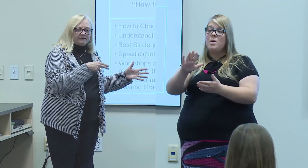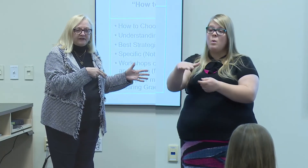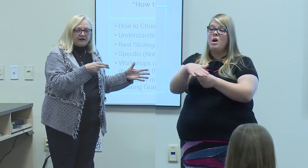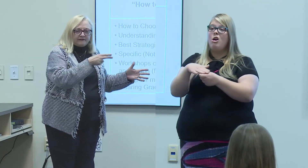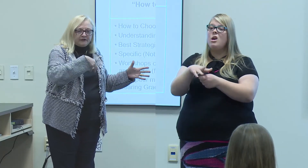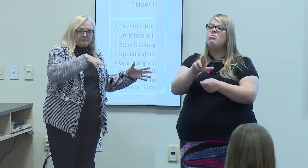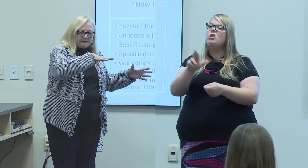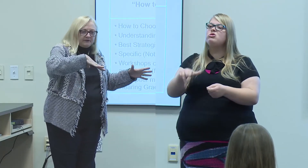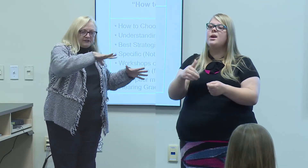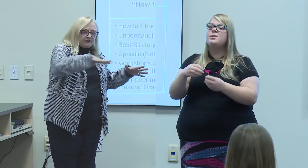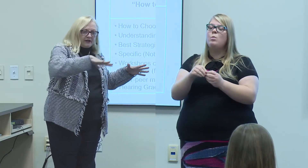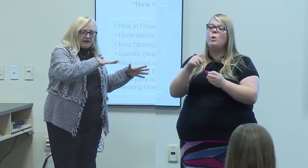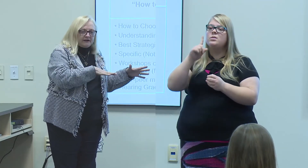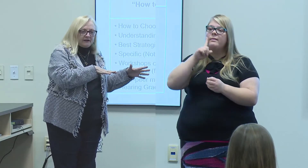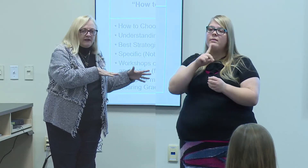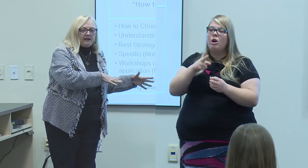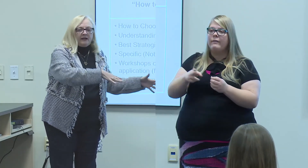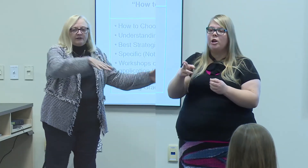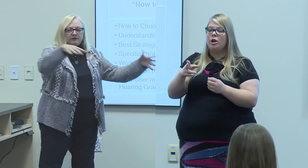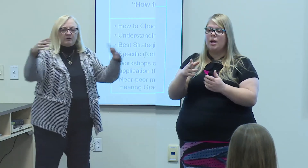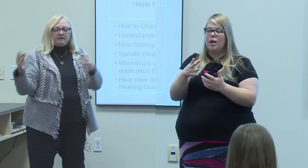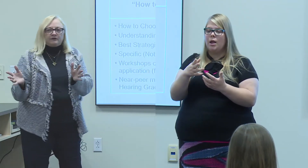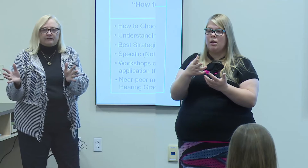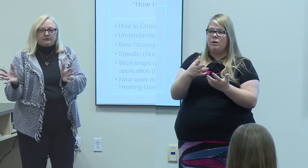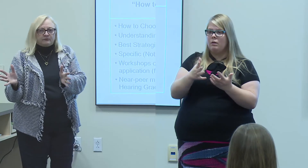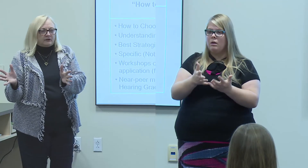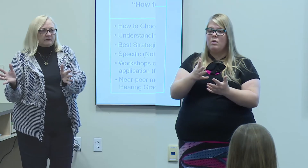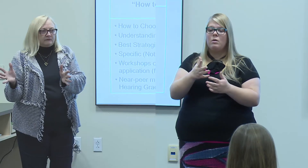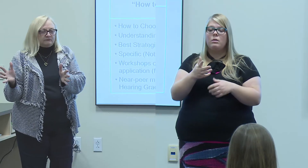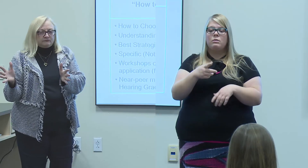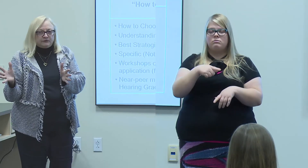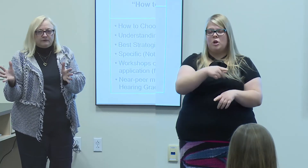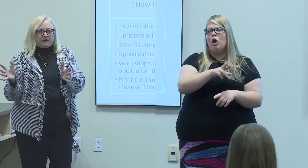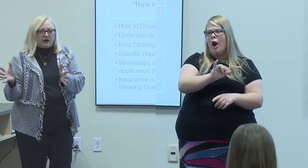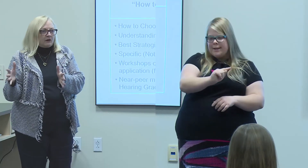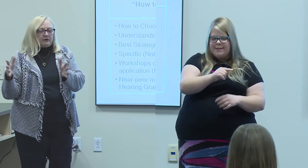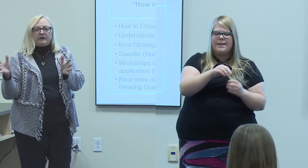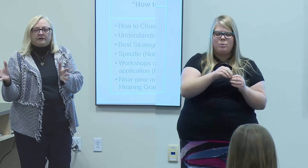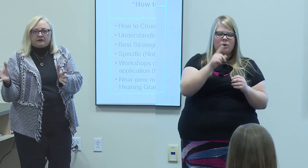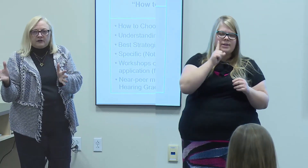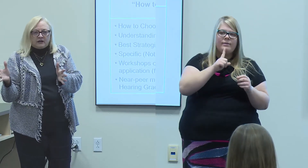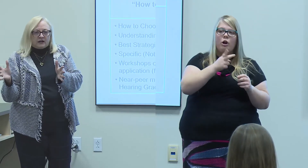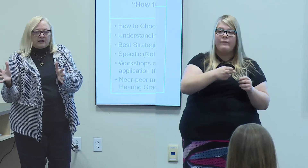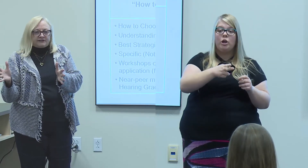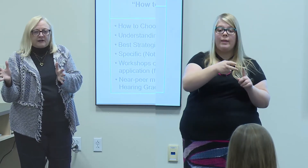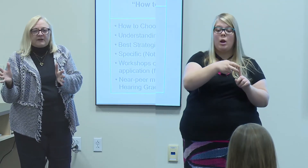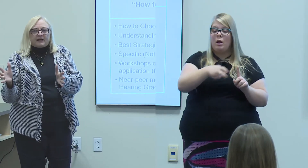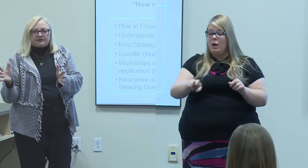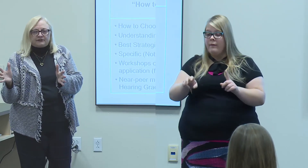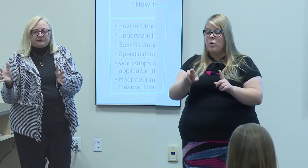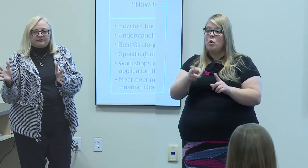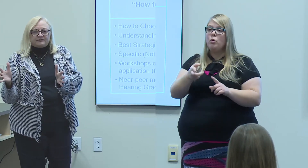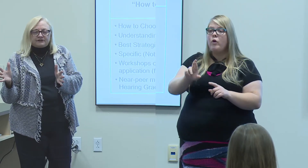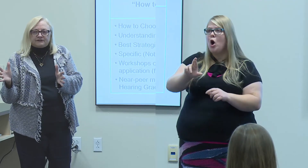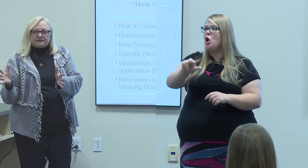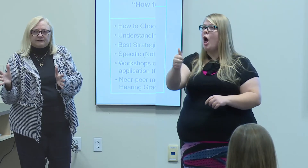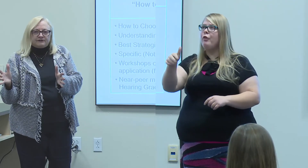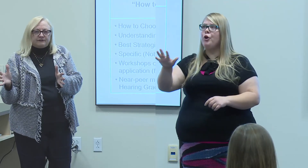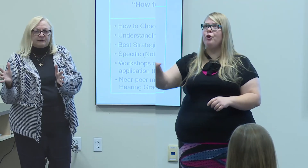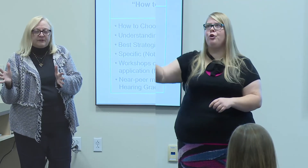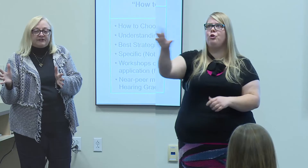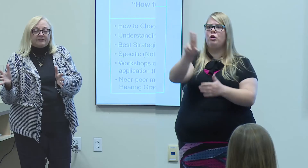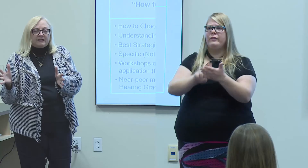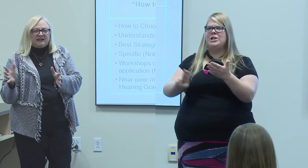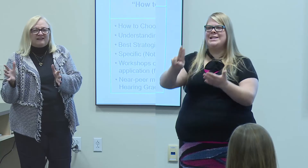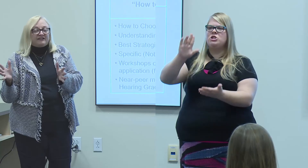are more deaf and hard of hearing people in your area, and you go over to U of R or another top-notch research